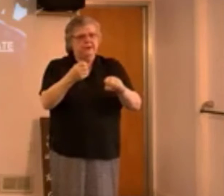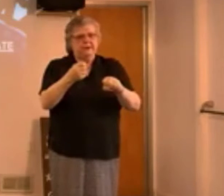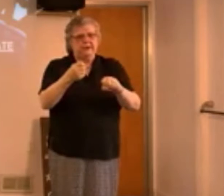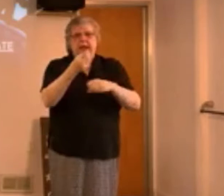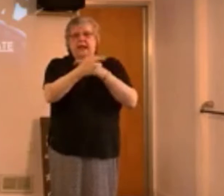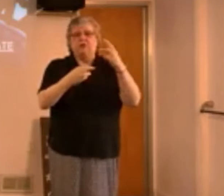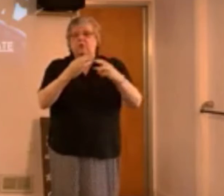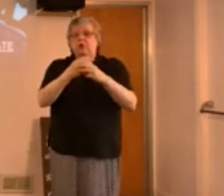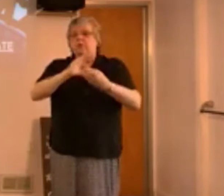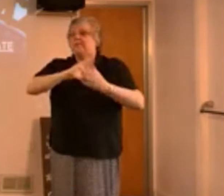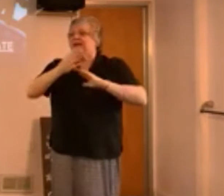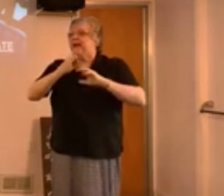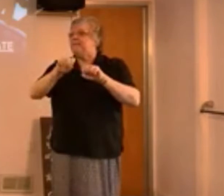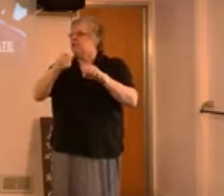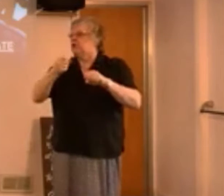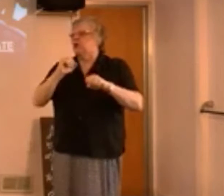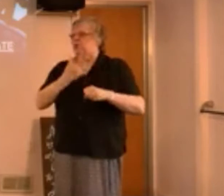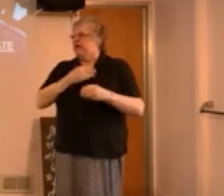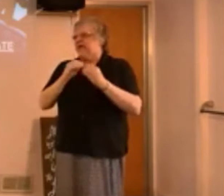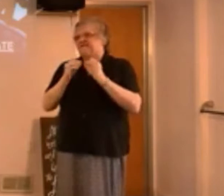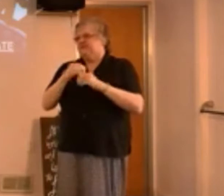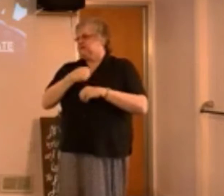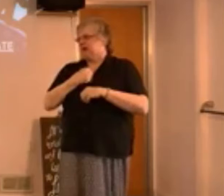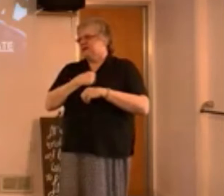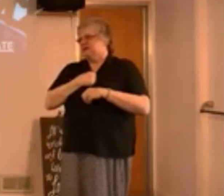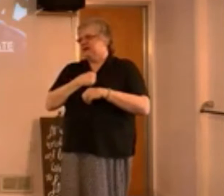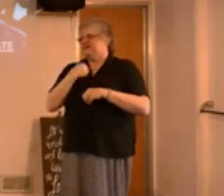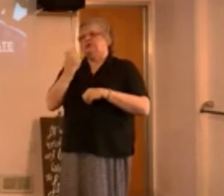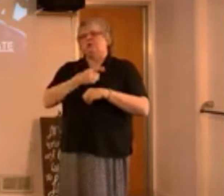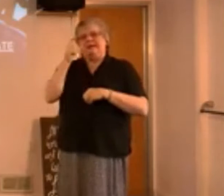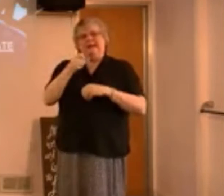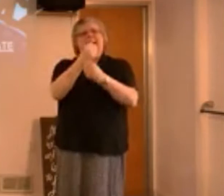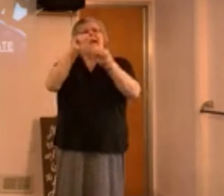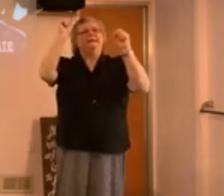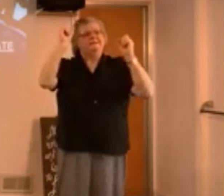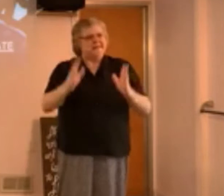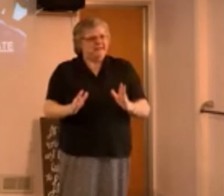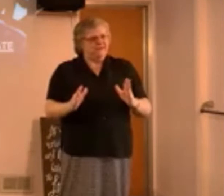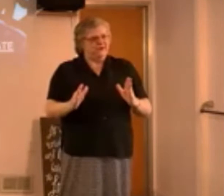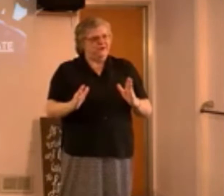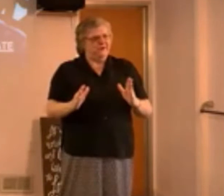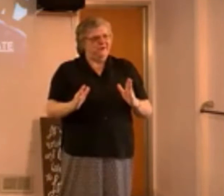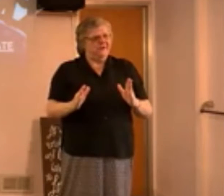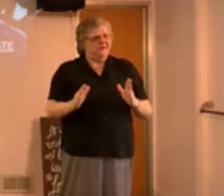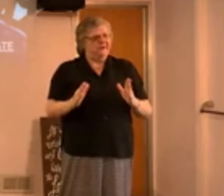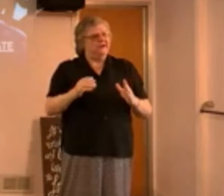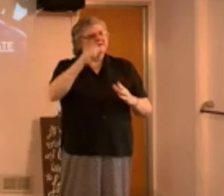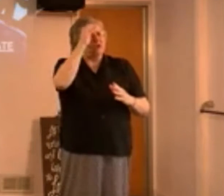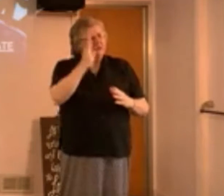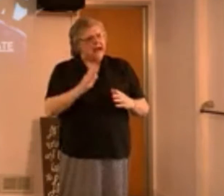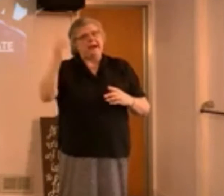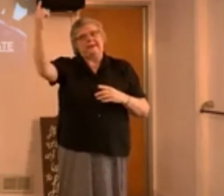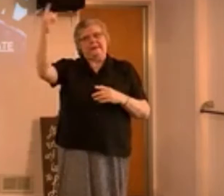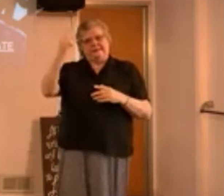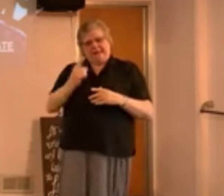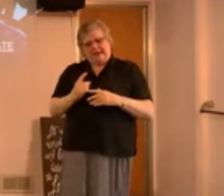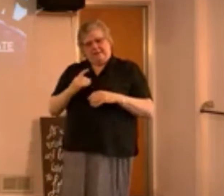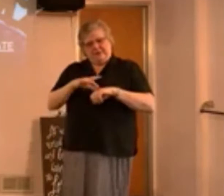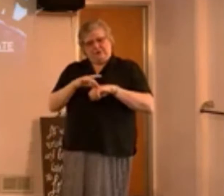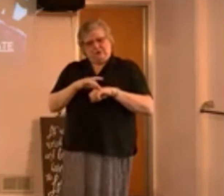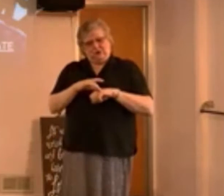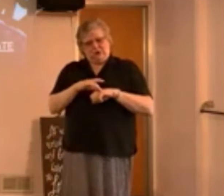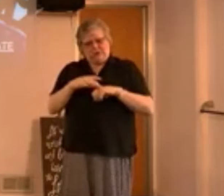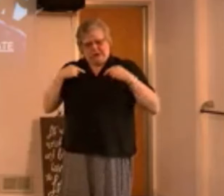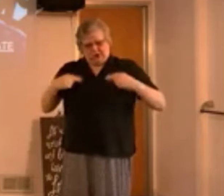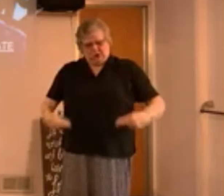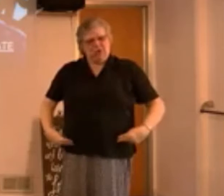We can't fix ourselves. We need a Savior. And so, God came to the earth in